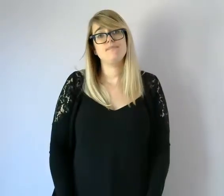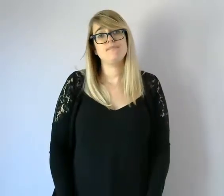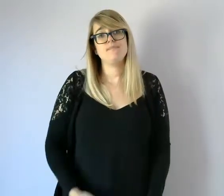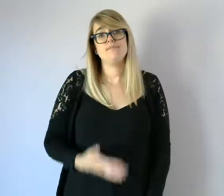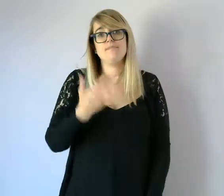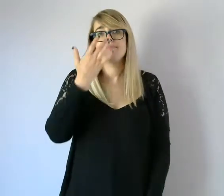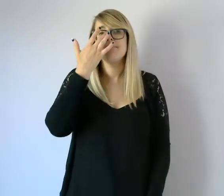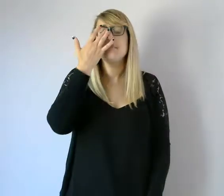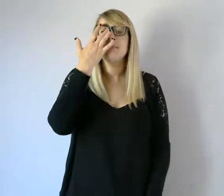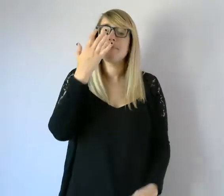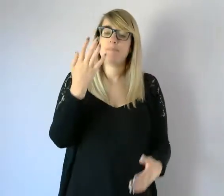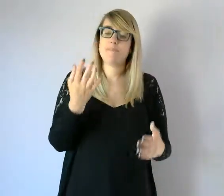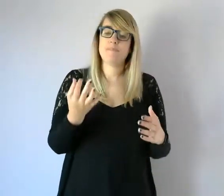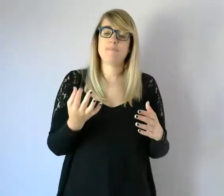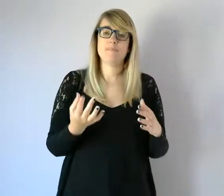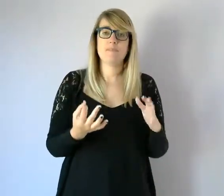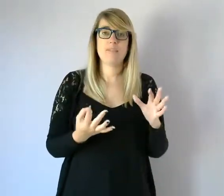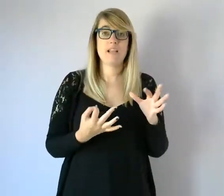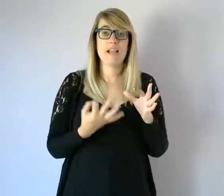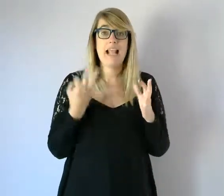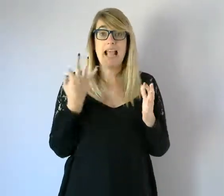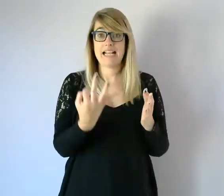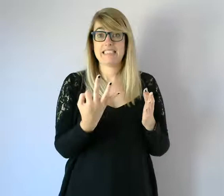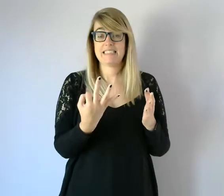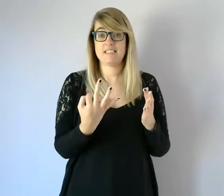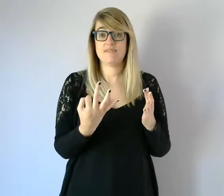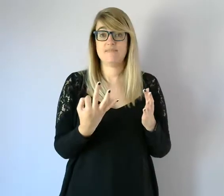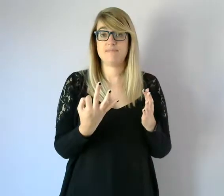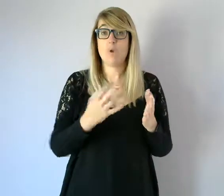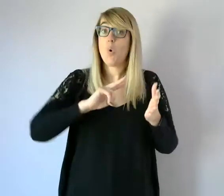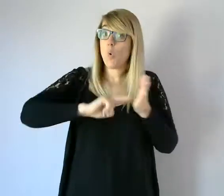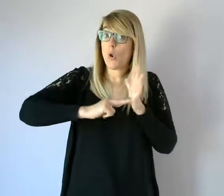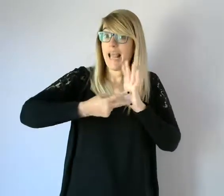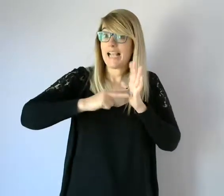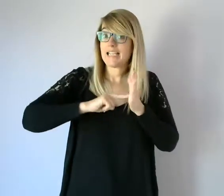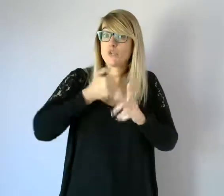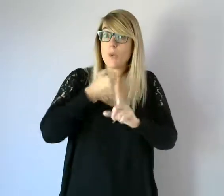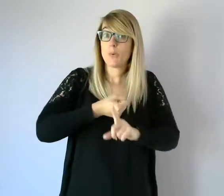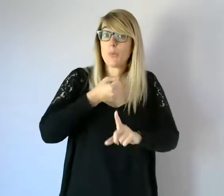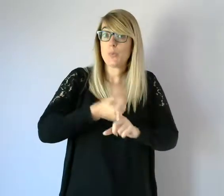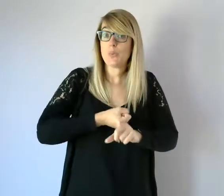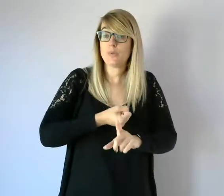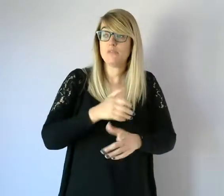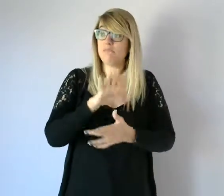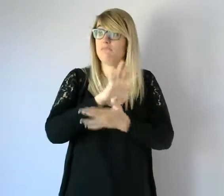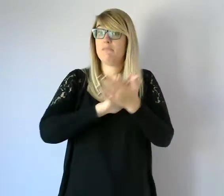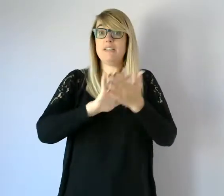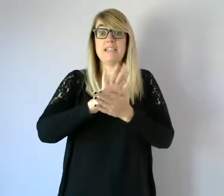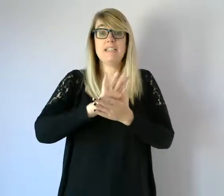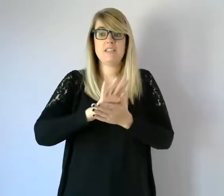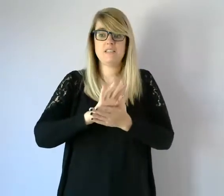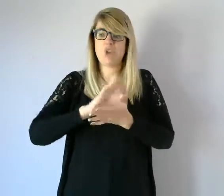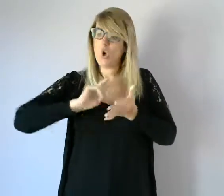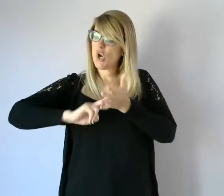8, organisational abuse, including neglect and poor care practice within